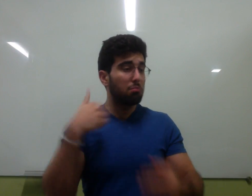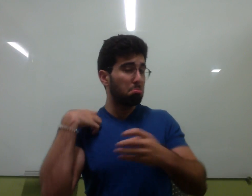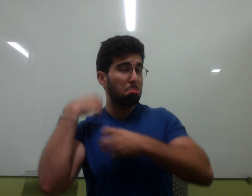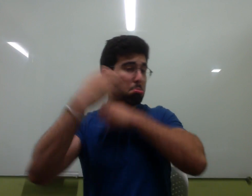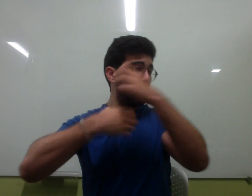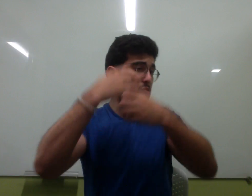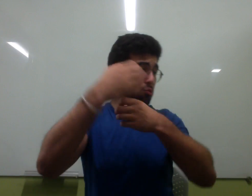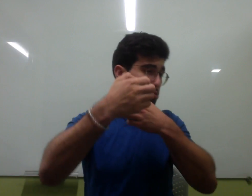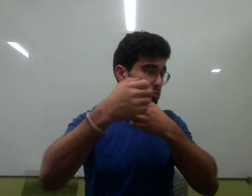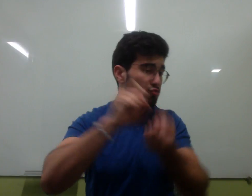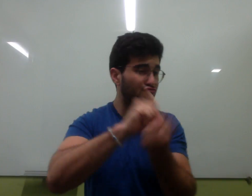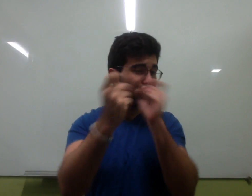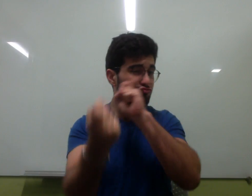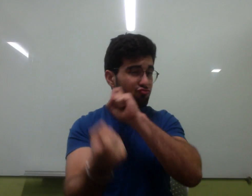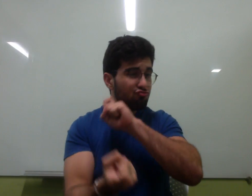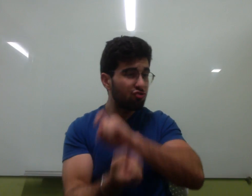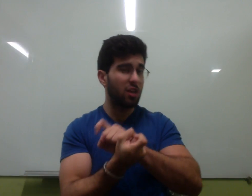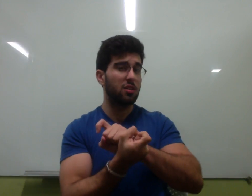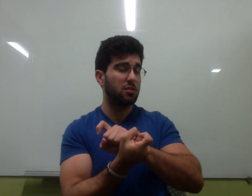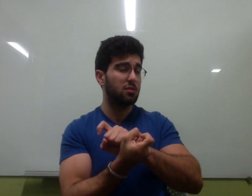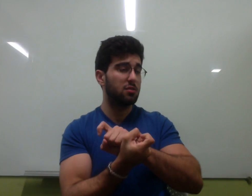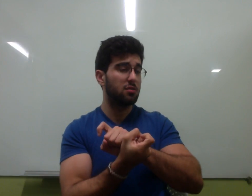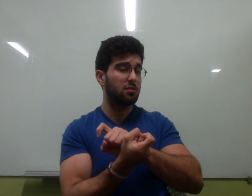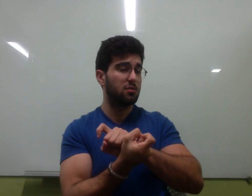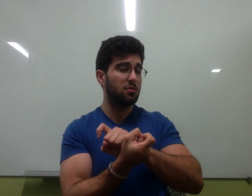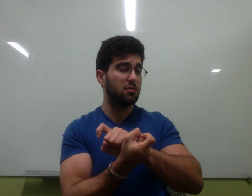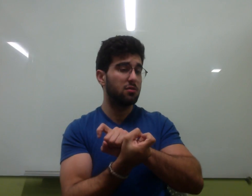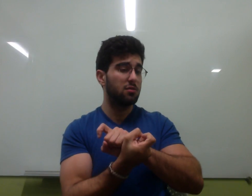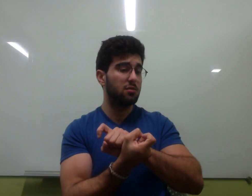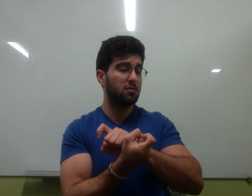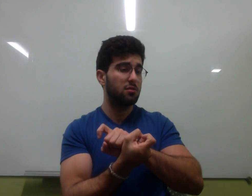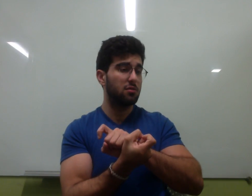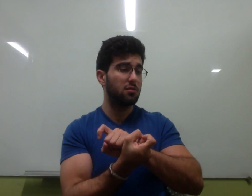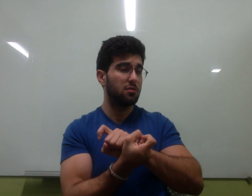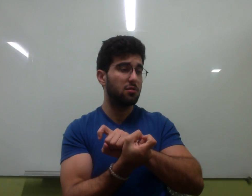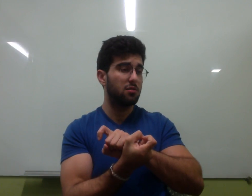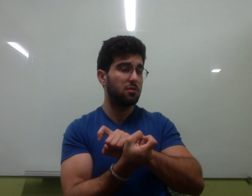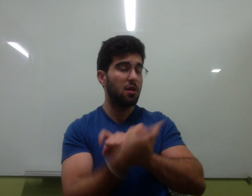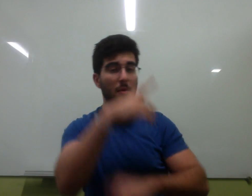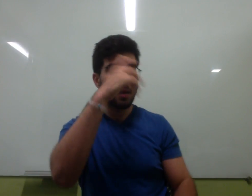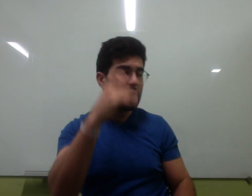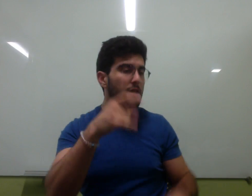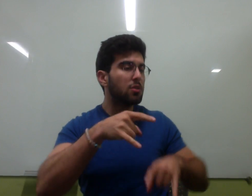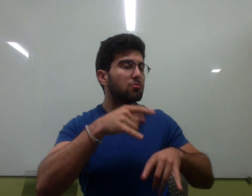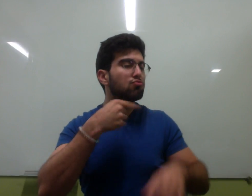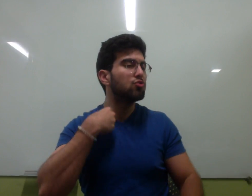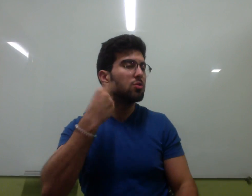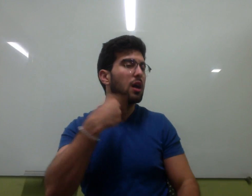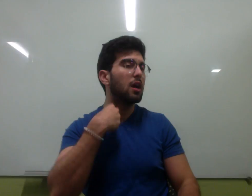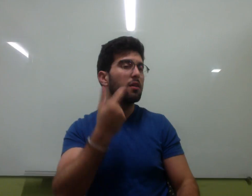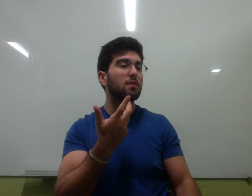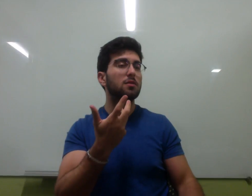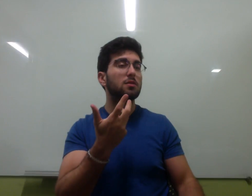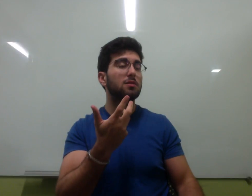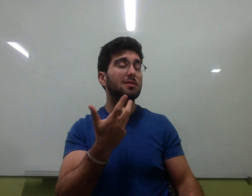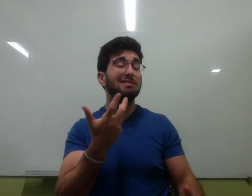are so vulnerable to attack, because they eat 16 to 20 hours a day. Yeah. and they're just hanging out, eating, trying